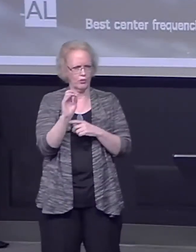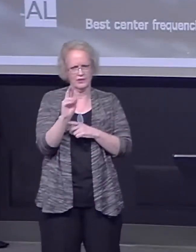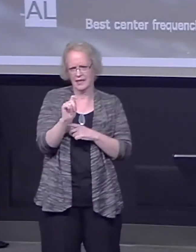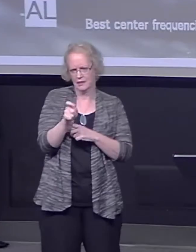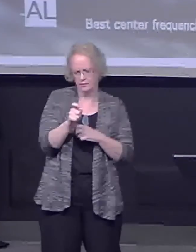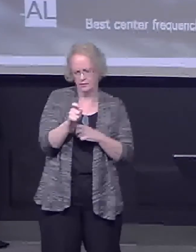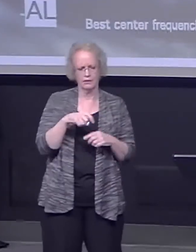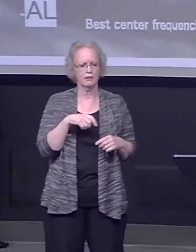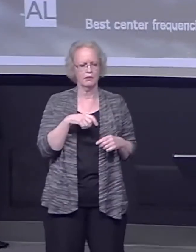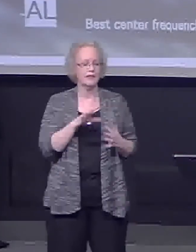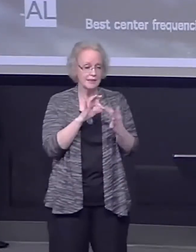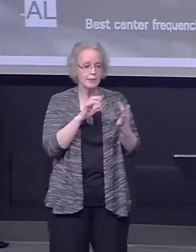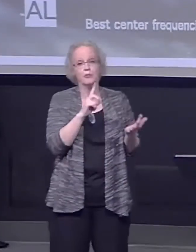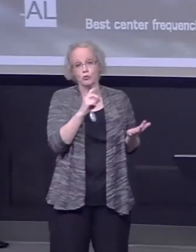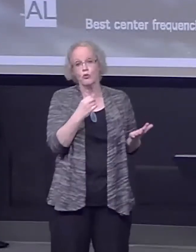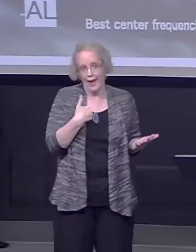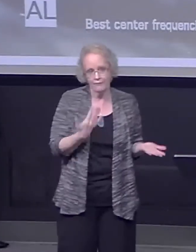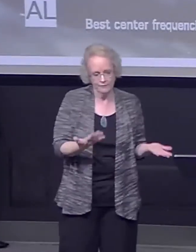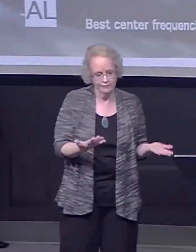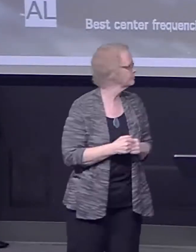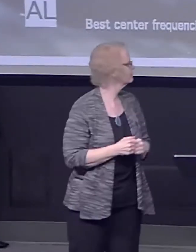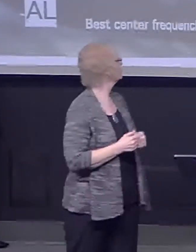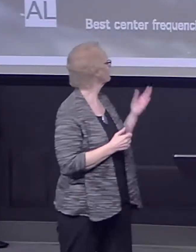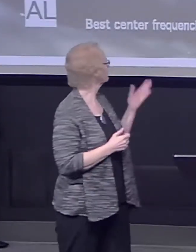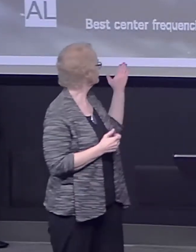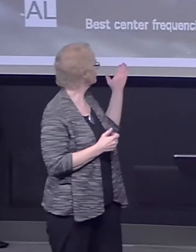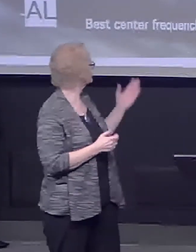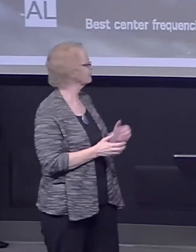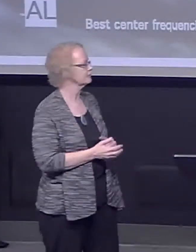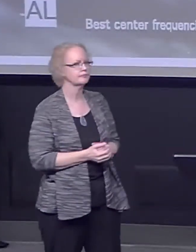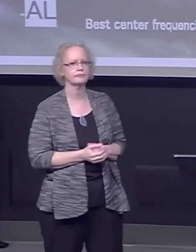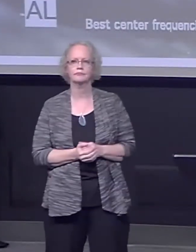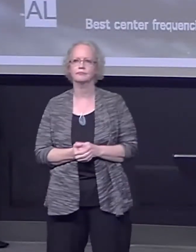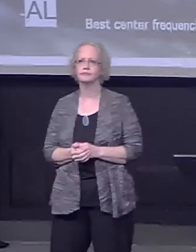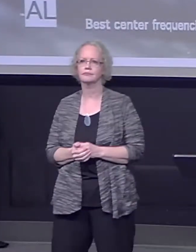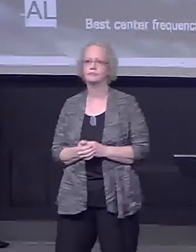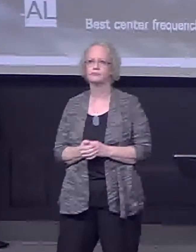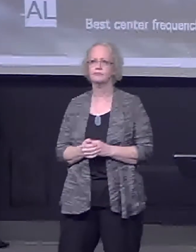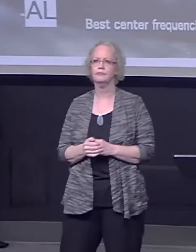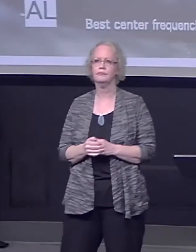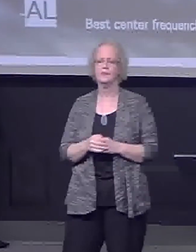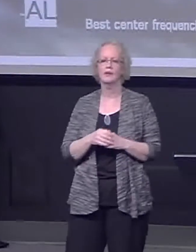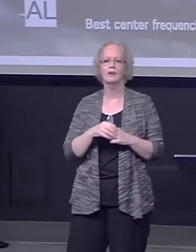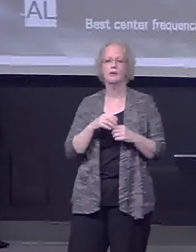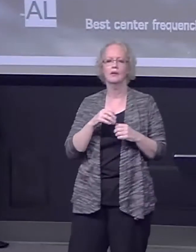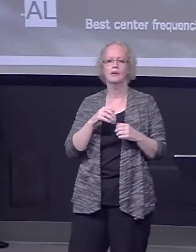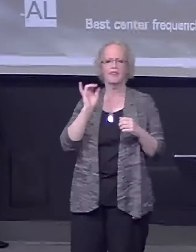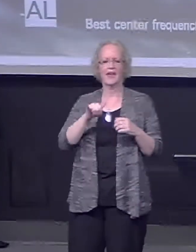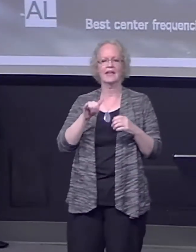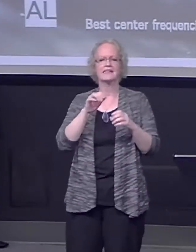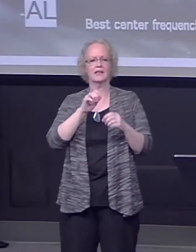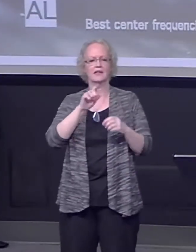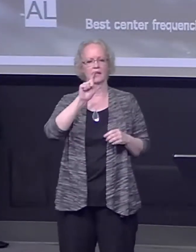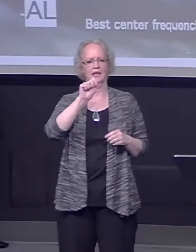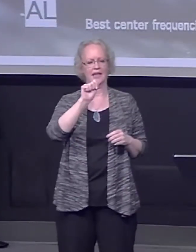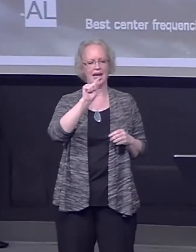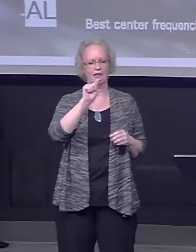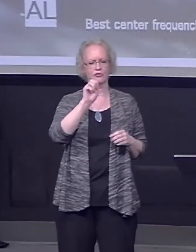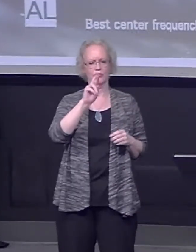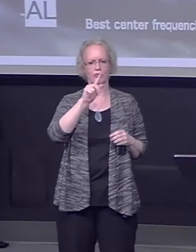a primary auditory cortex somewhere here in the lateral sulcus, deep in